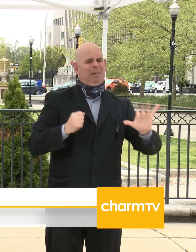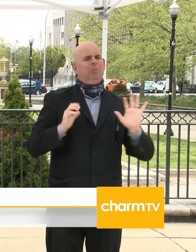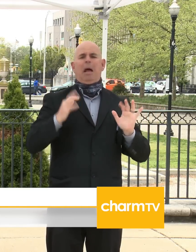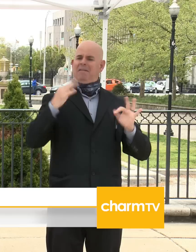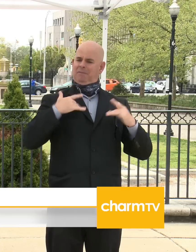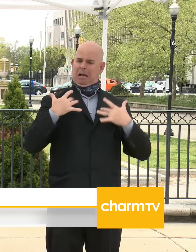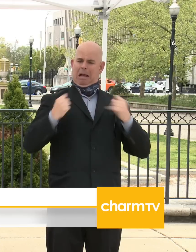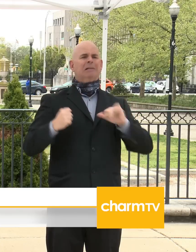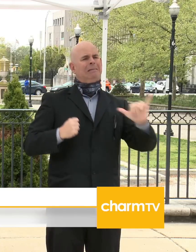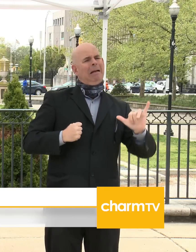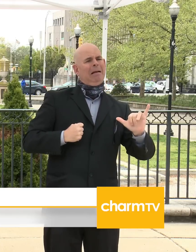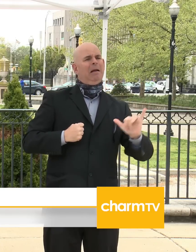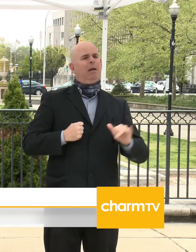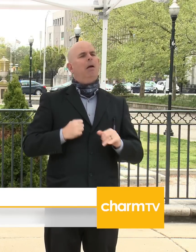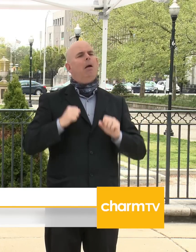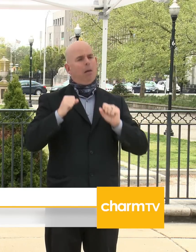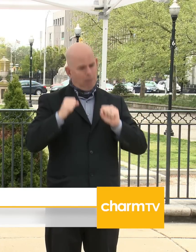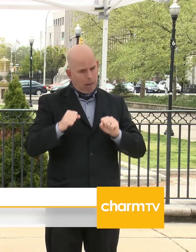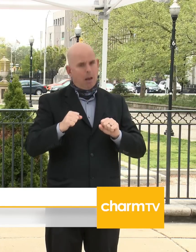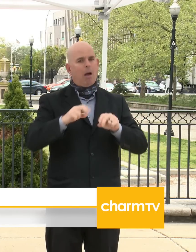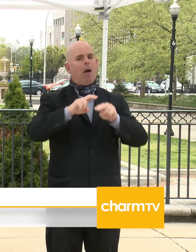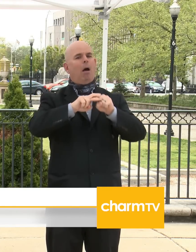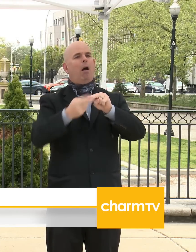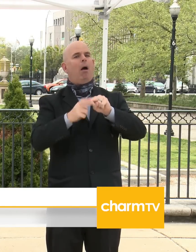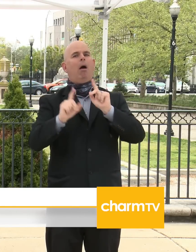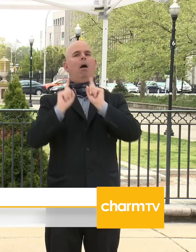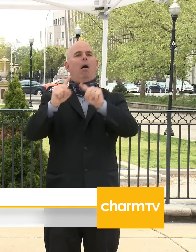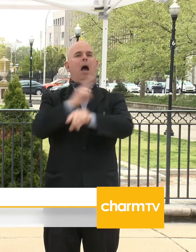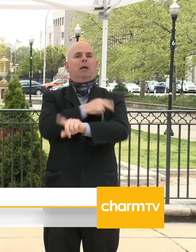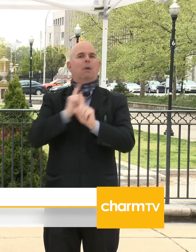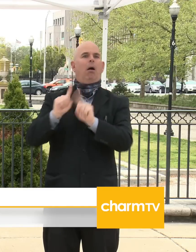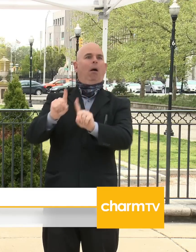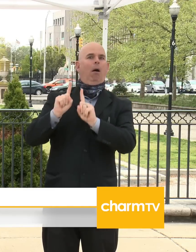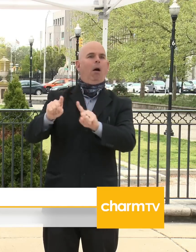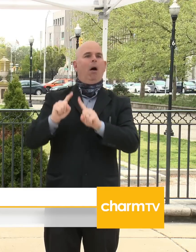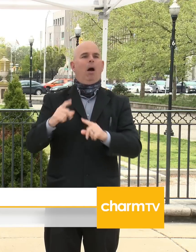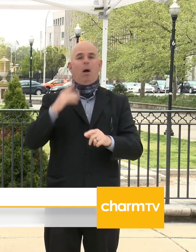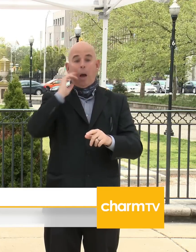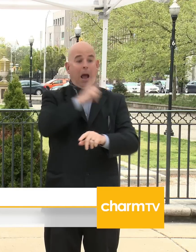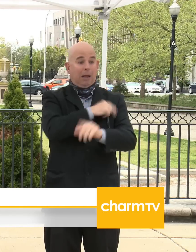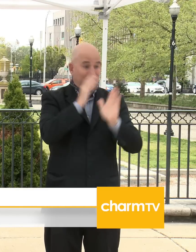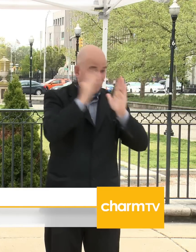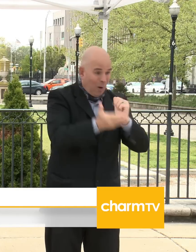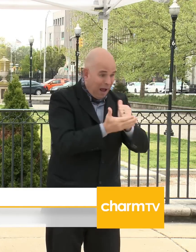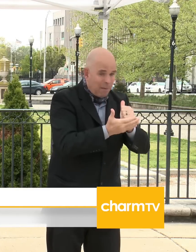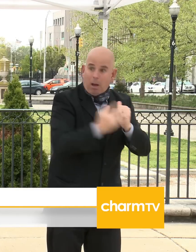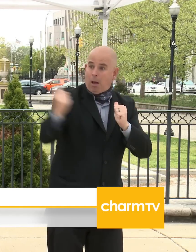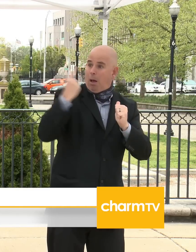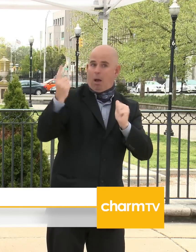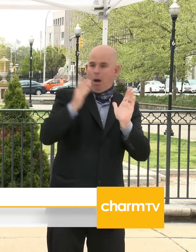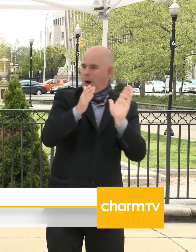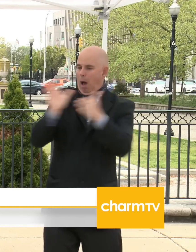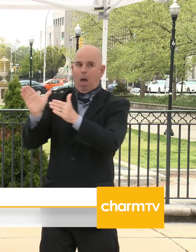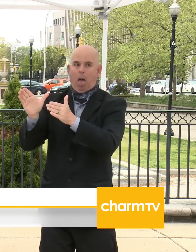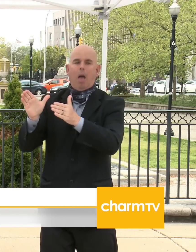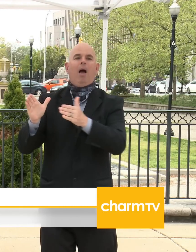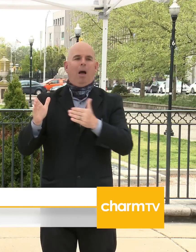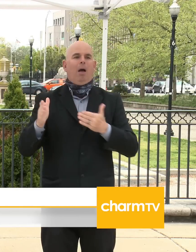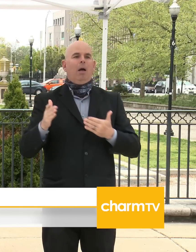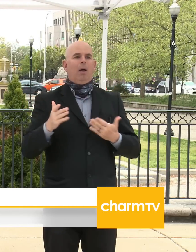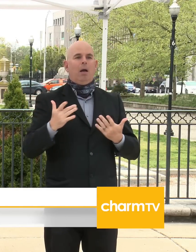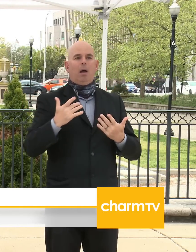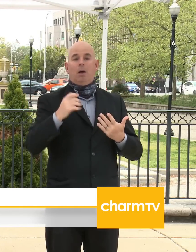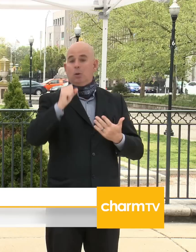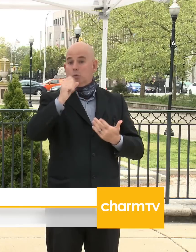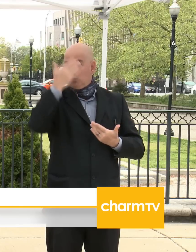decline in patients seeking urgent care for things like heart attacks and stroke symptoms. These are not symptoms that will go away on their